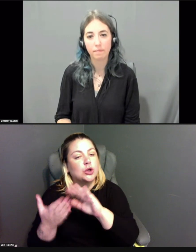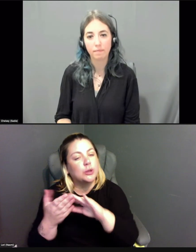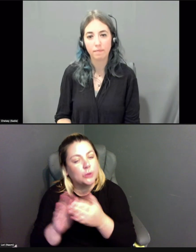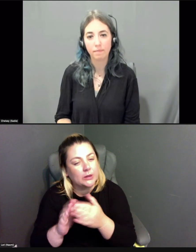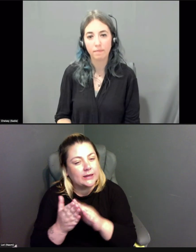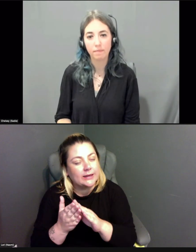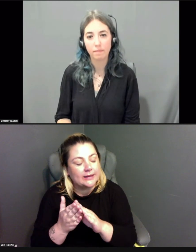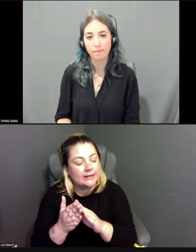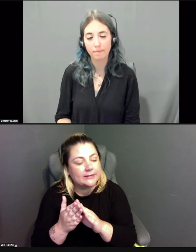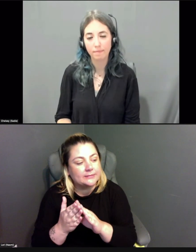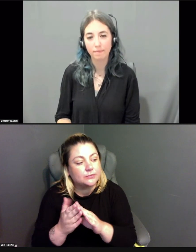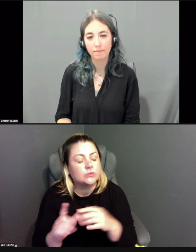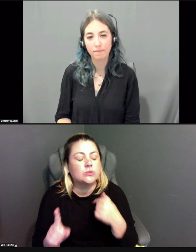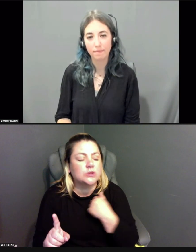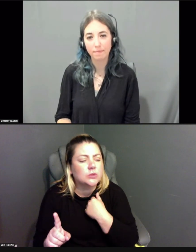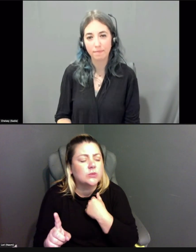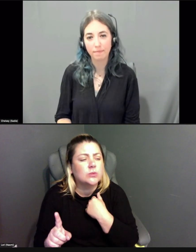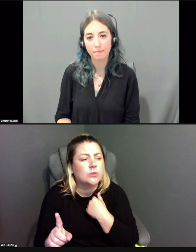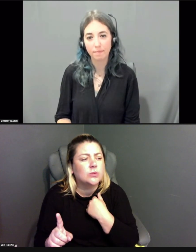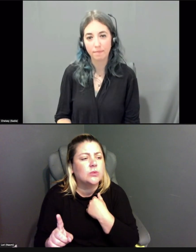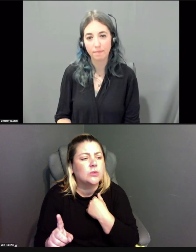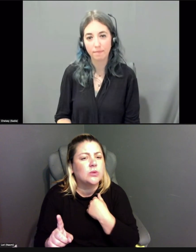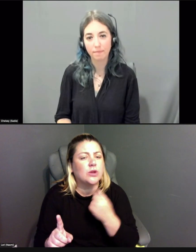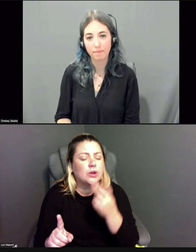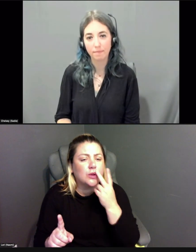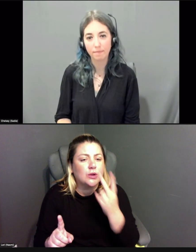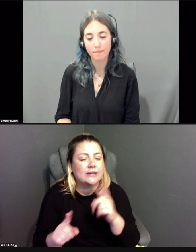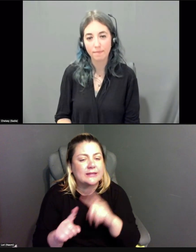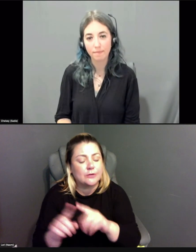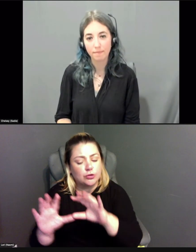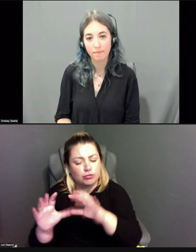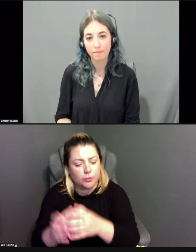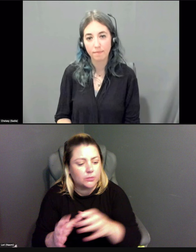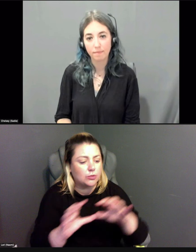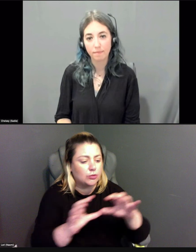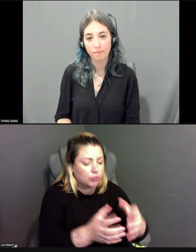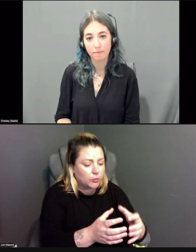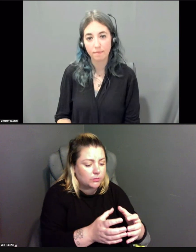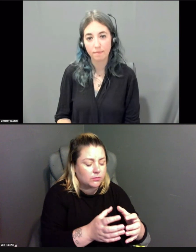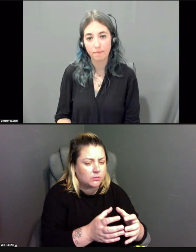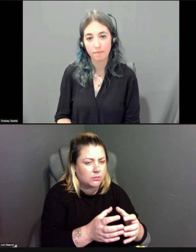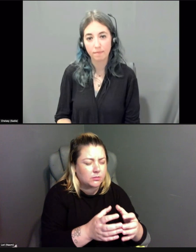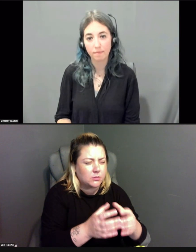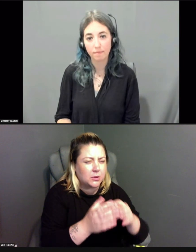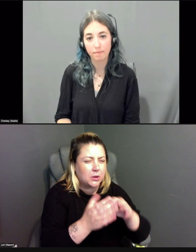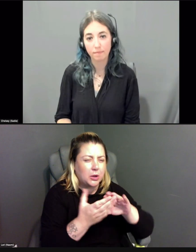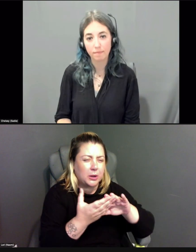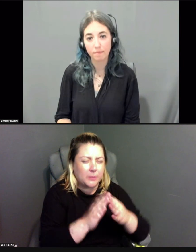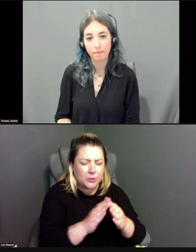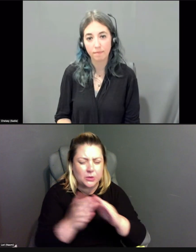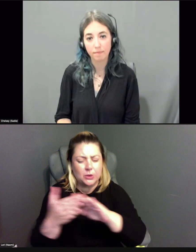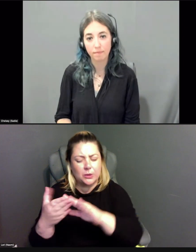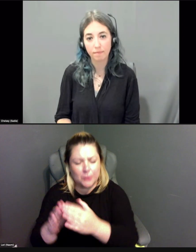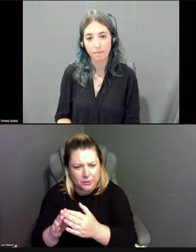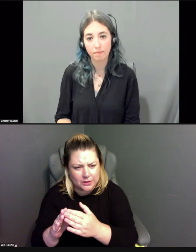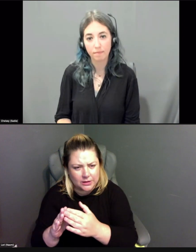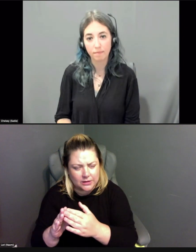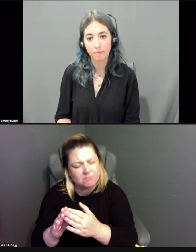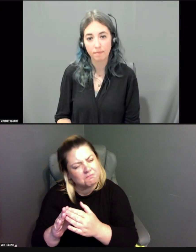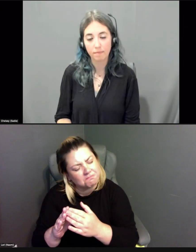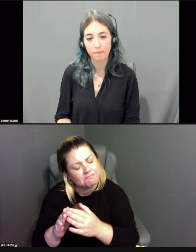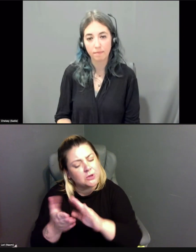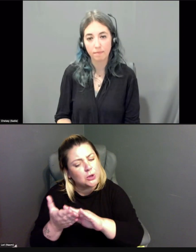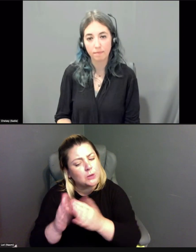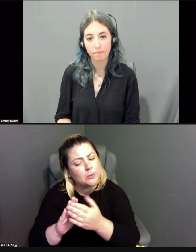these dieting and fitness groups as community. But when you look closer at